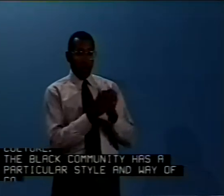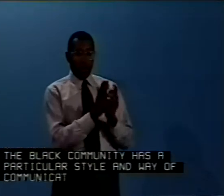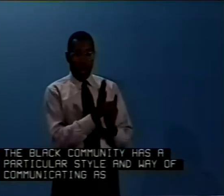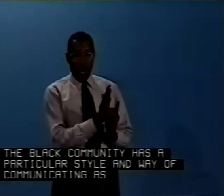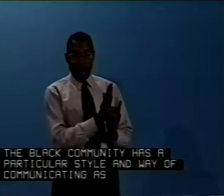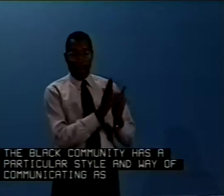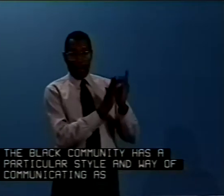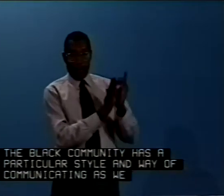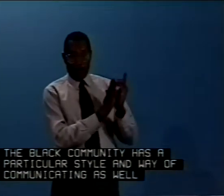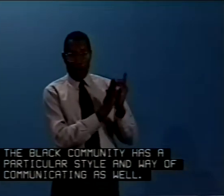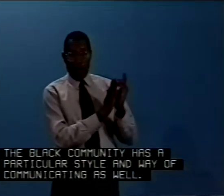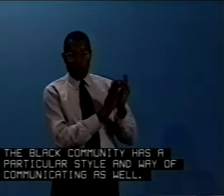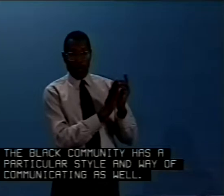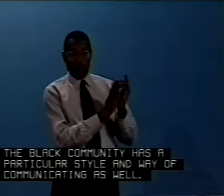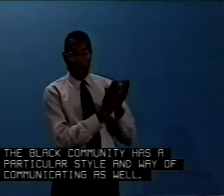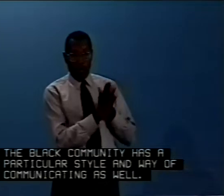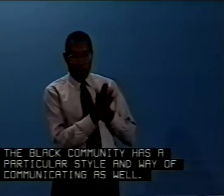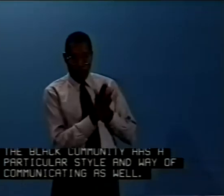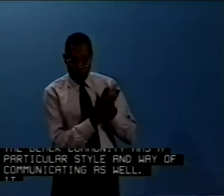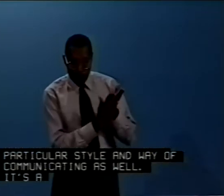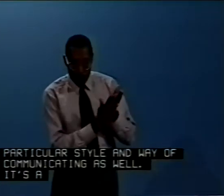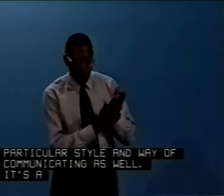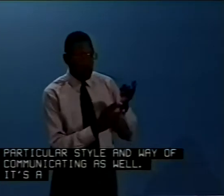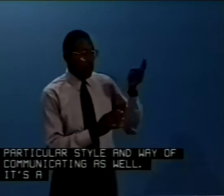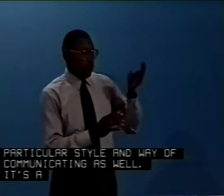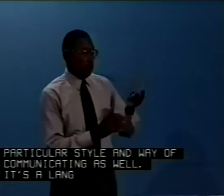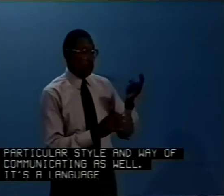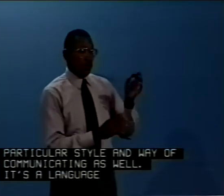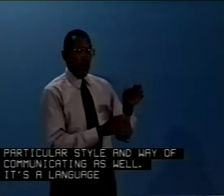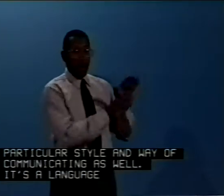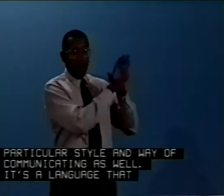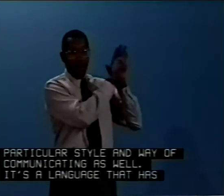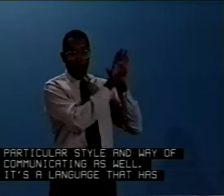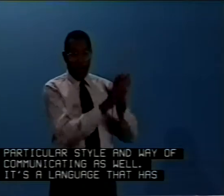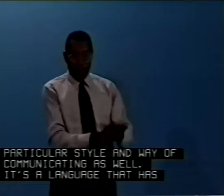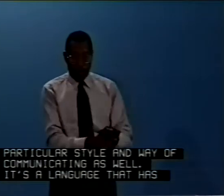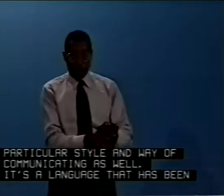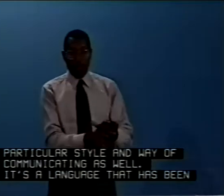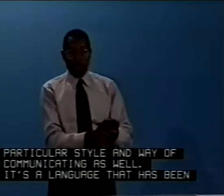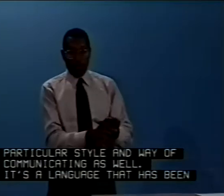It's a language that has been developed through the history of oppression